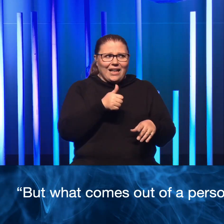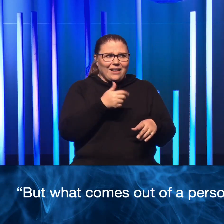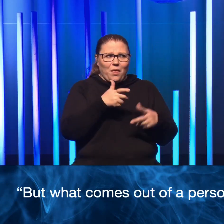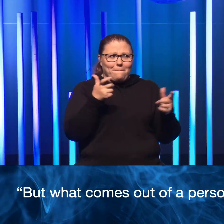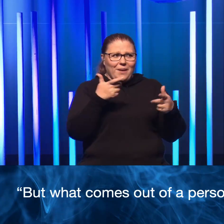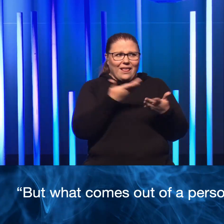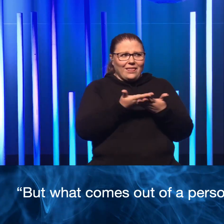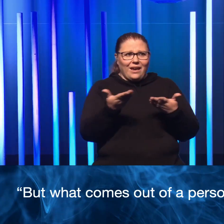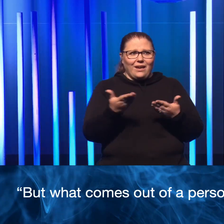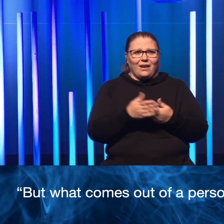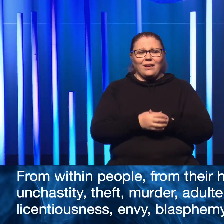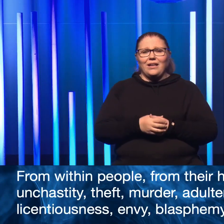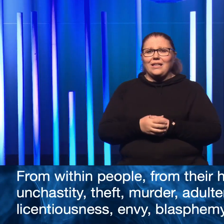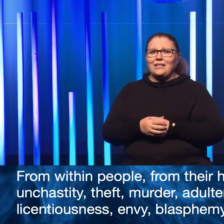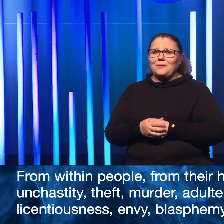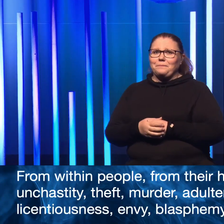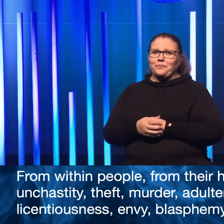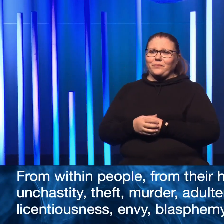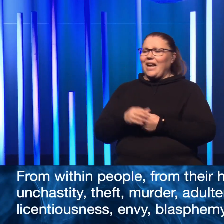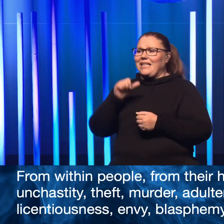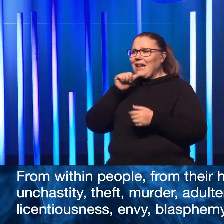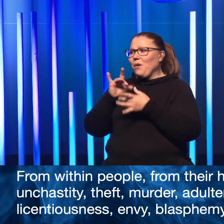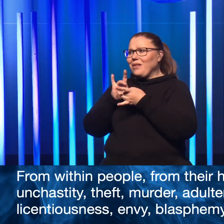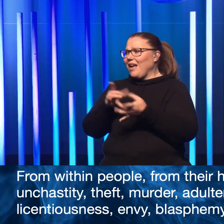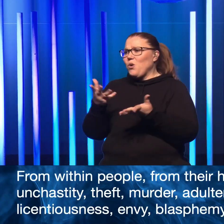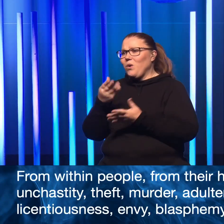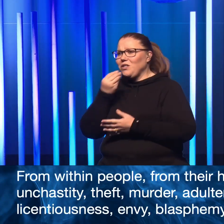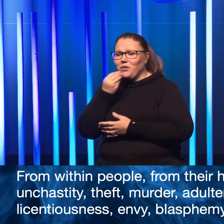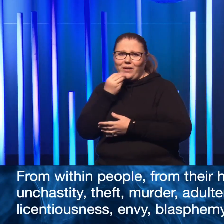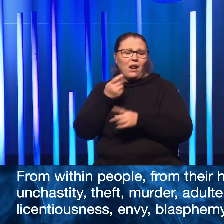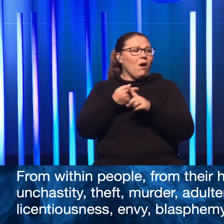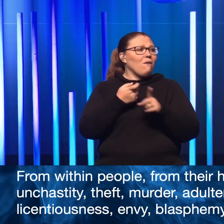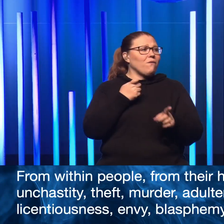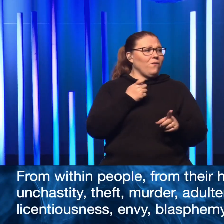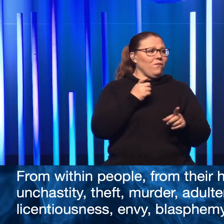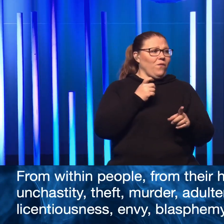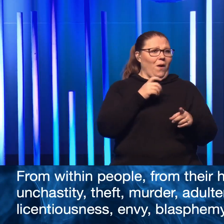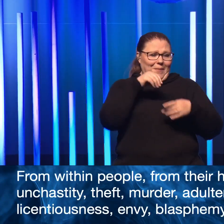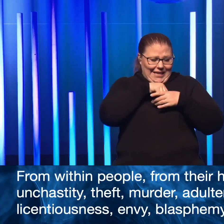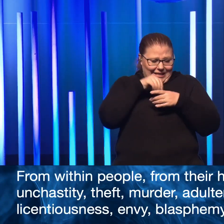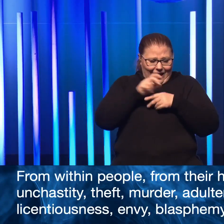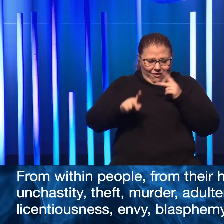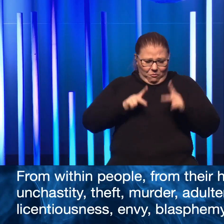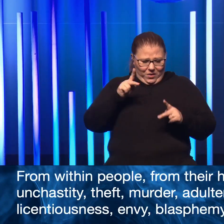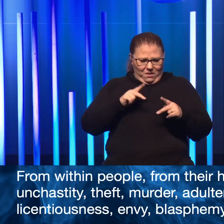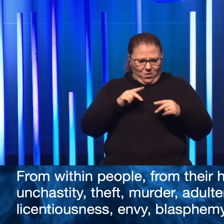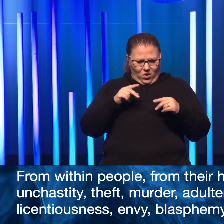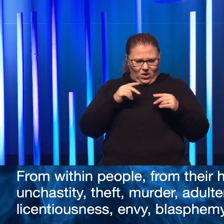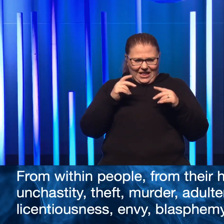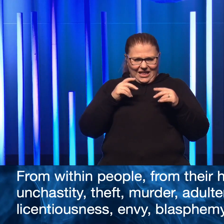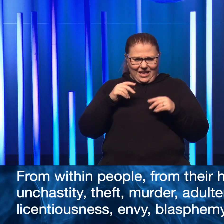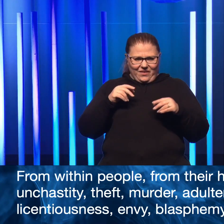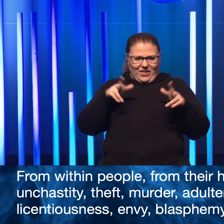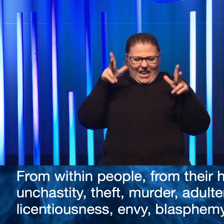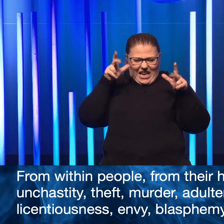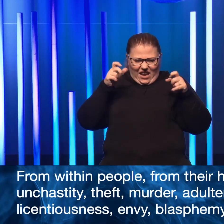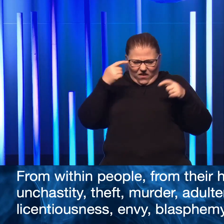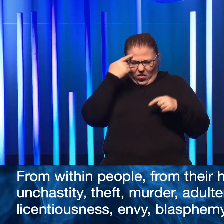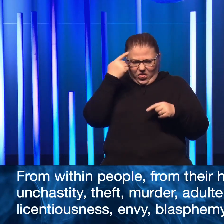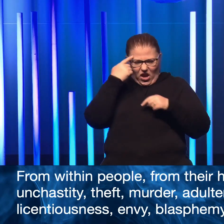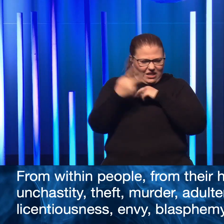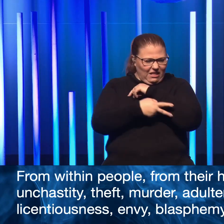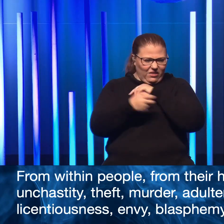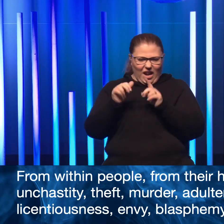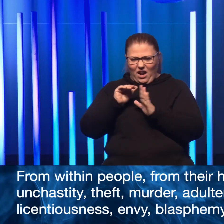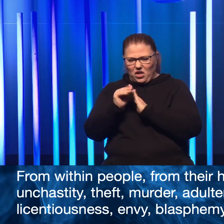that's what defiles, not what goes in. Right? From within people, from their hearts, come evil thoughts and unchastity and theft and murder and